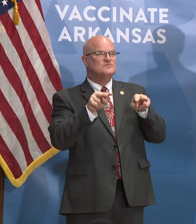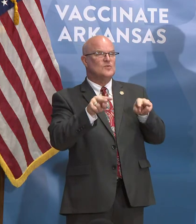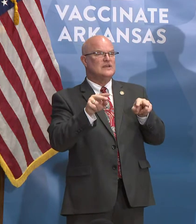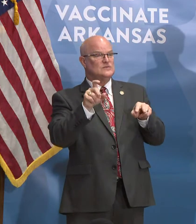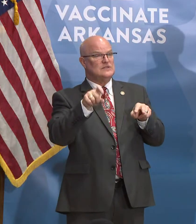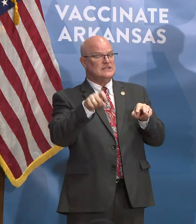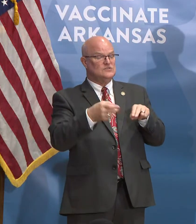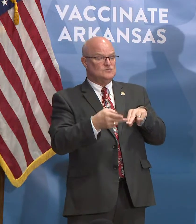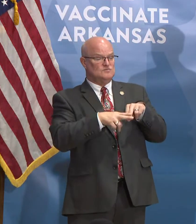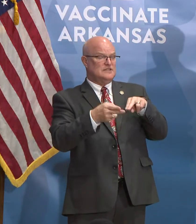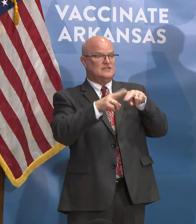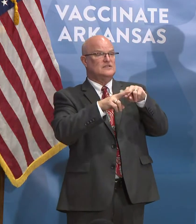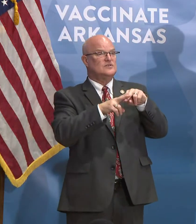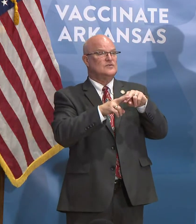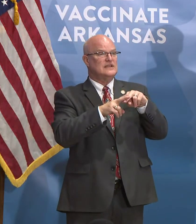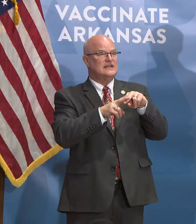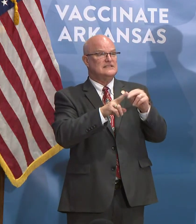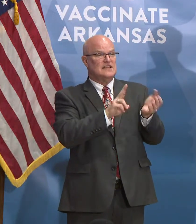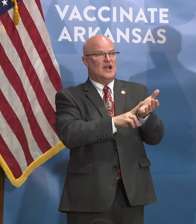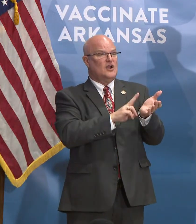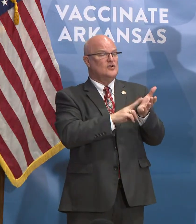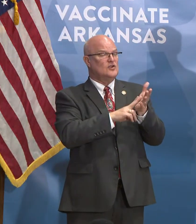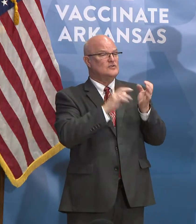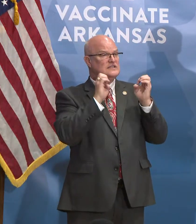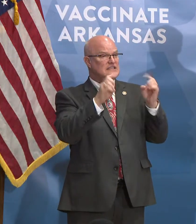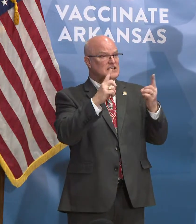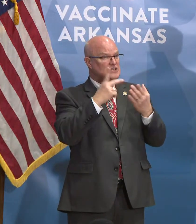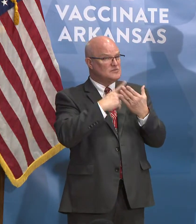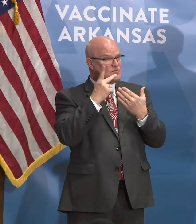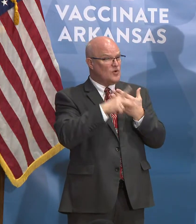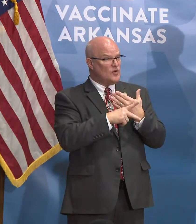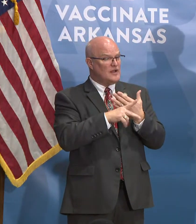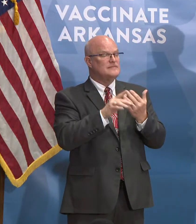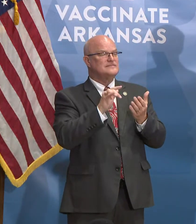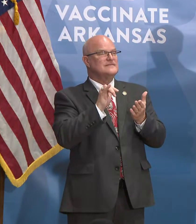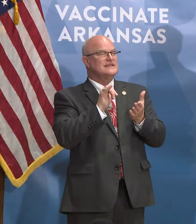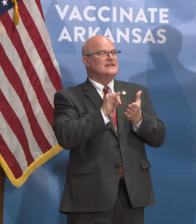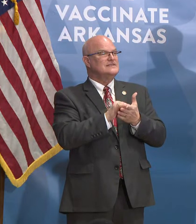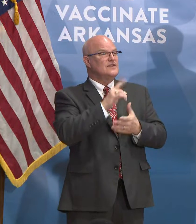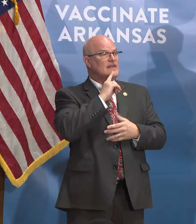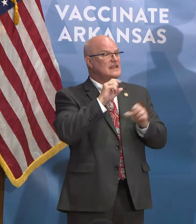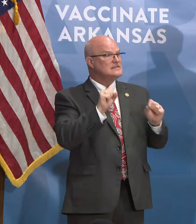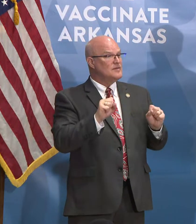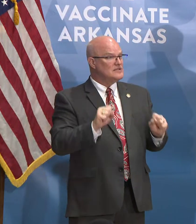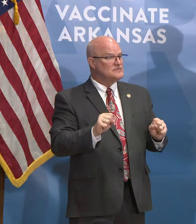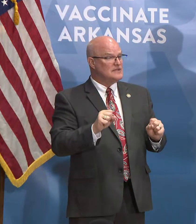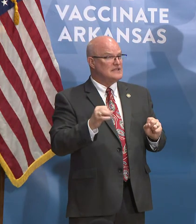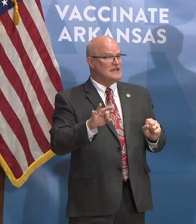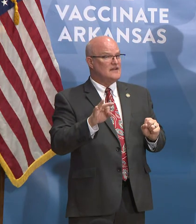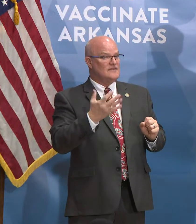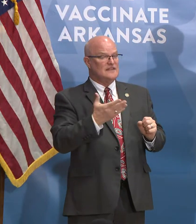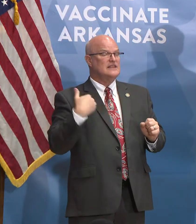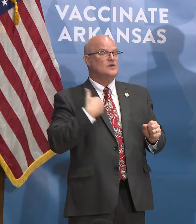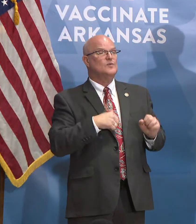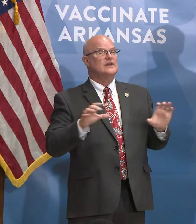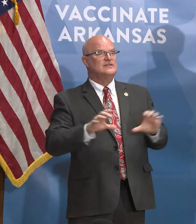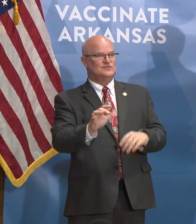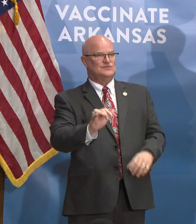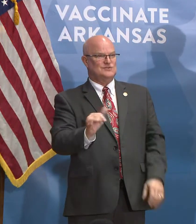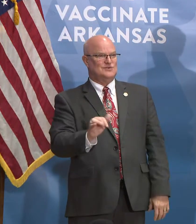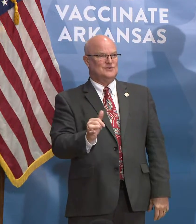if we need to increase our nurse education program, so that is a possibility or a step that we can take as